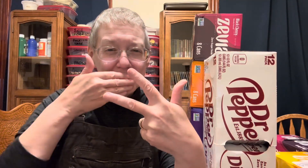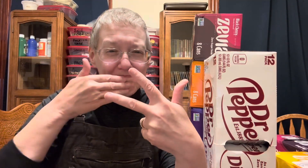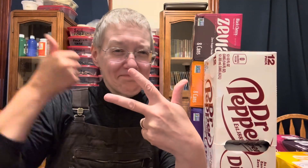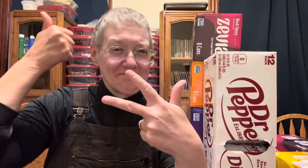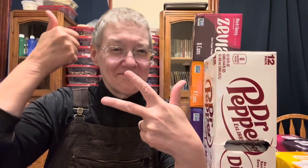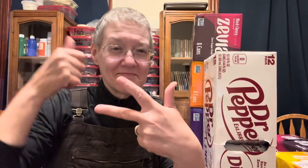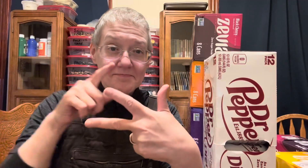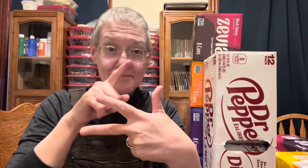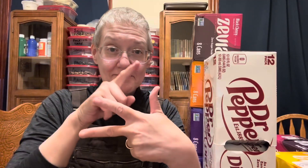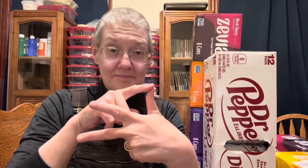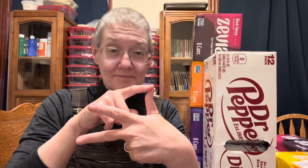and best.